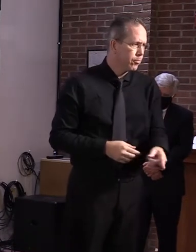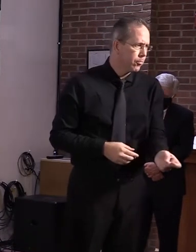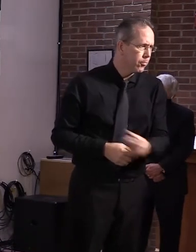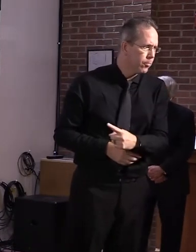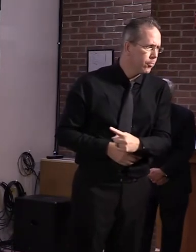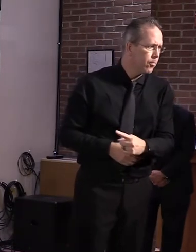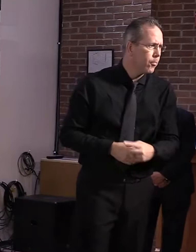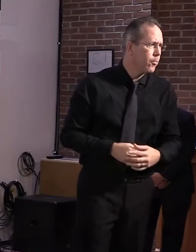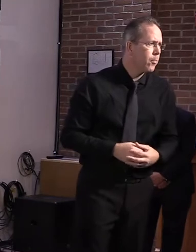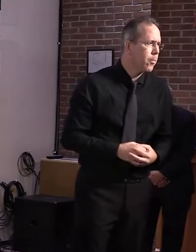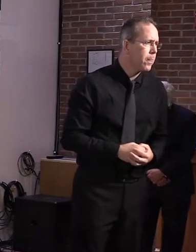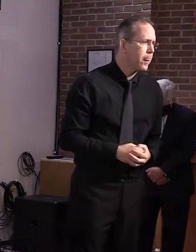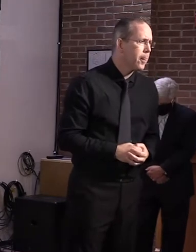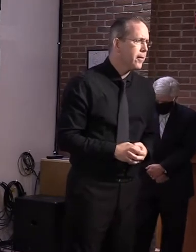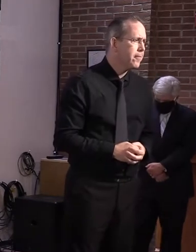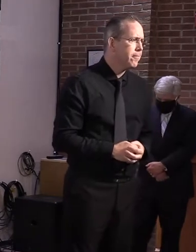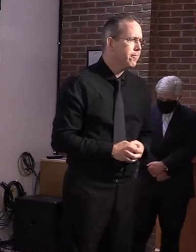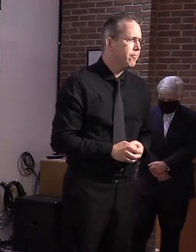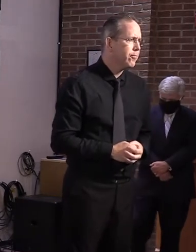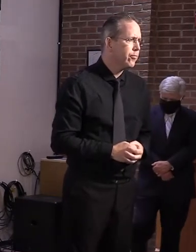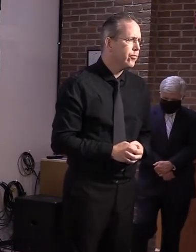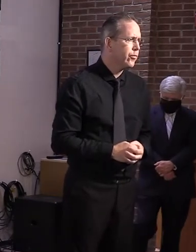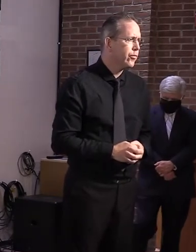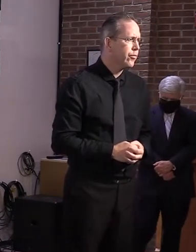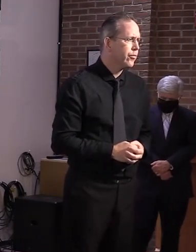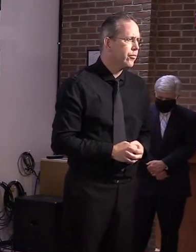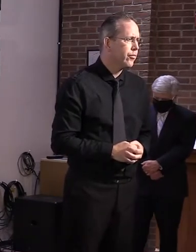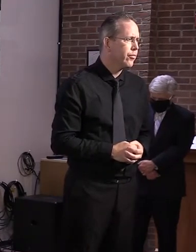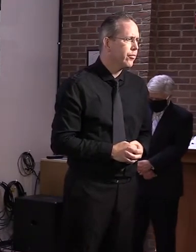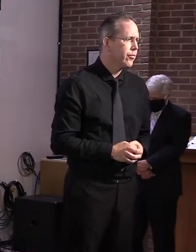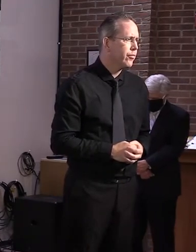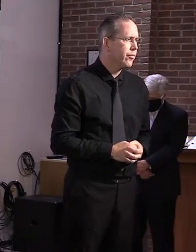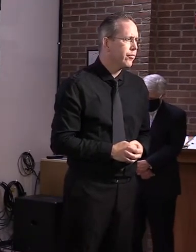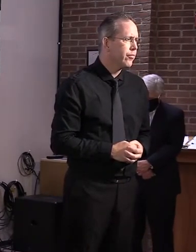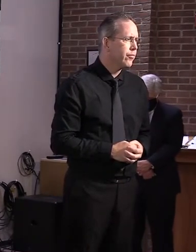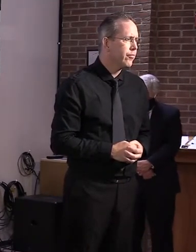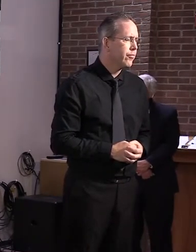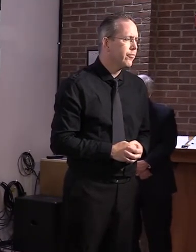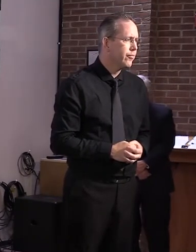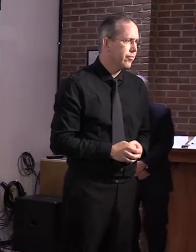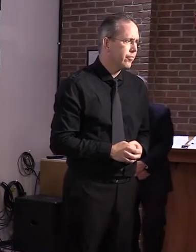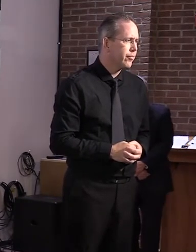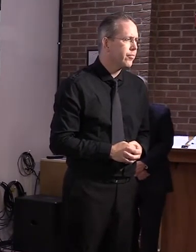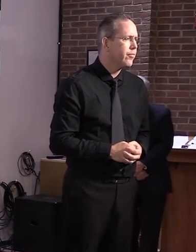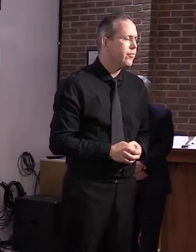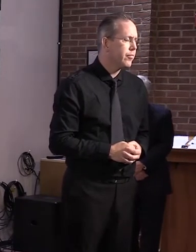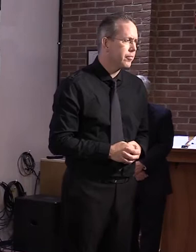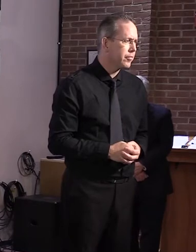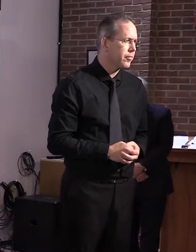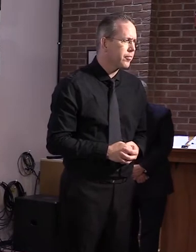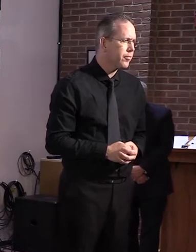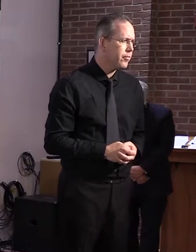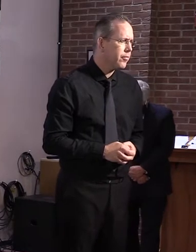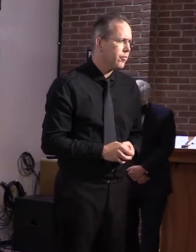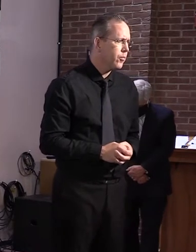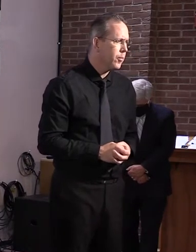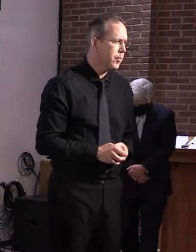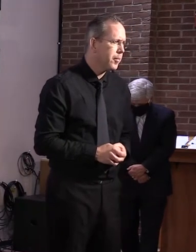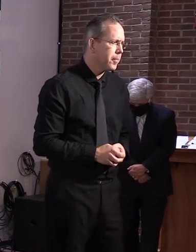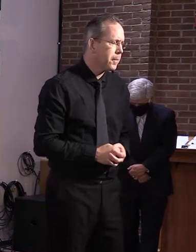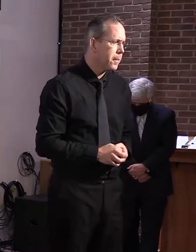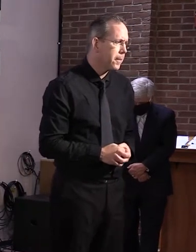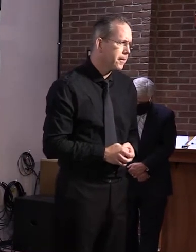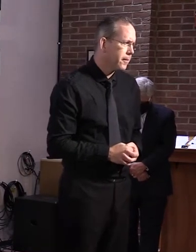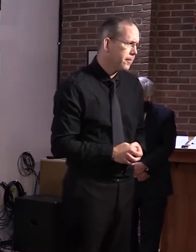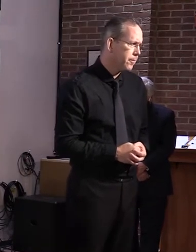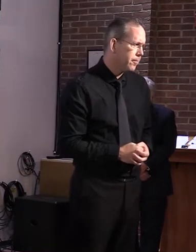I'm a student and I'm looking at, do I go to college in Vermont in person, or do I go online for a cheaper option somewhere? You